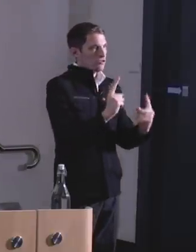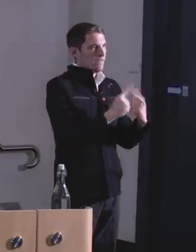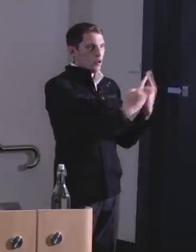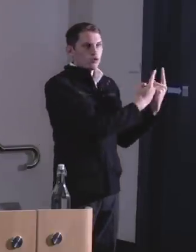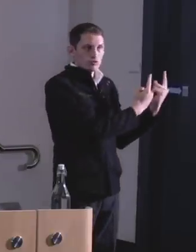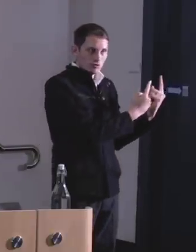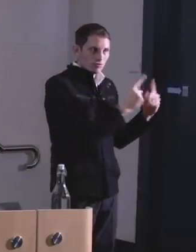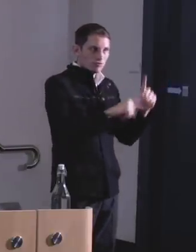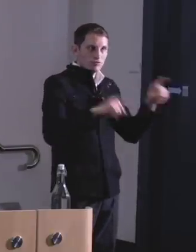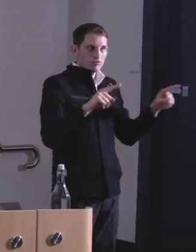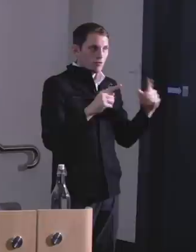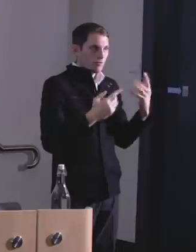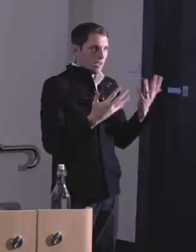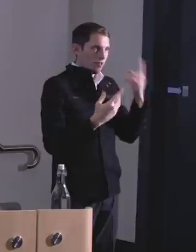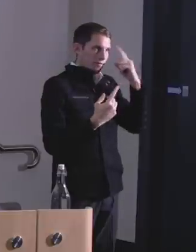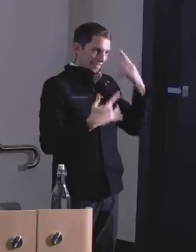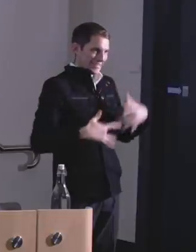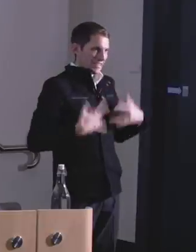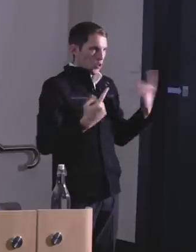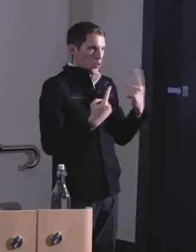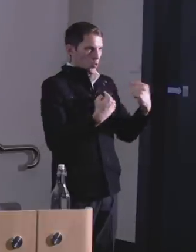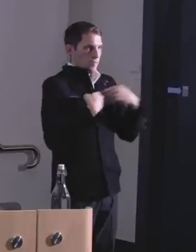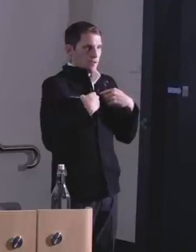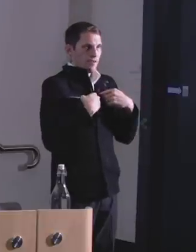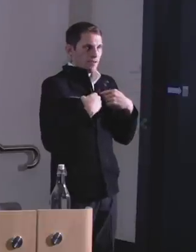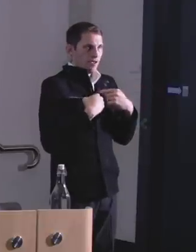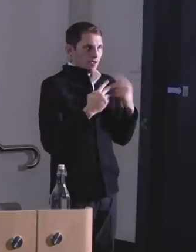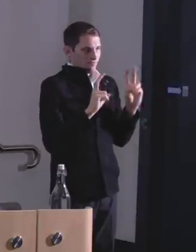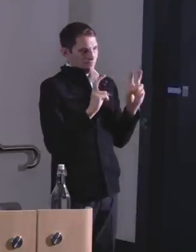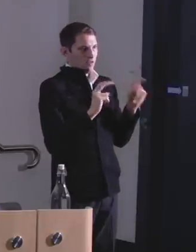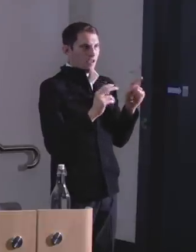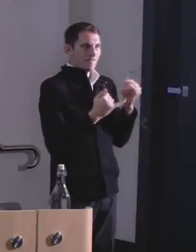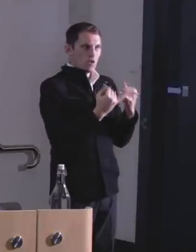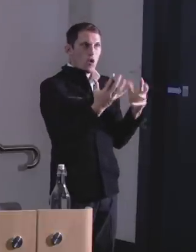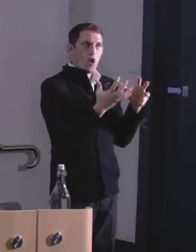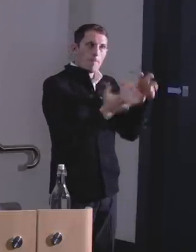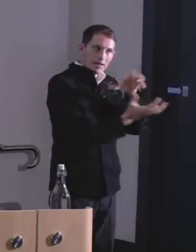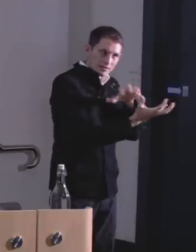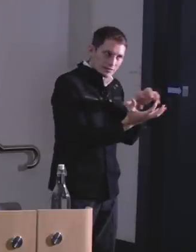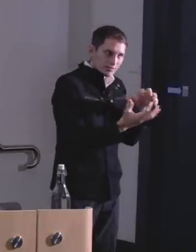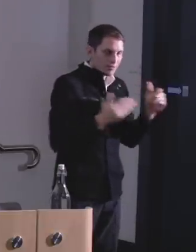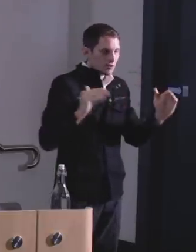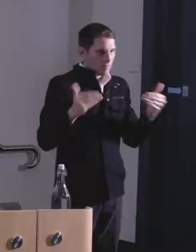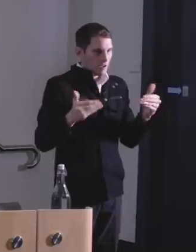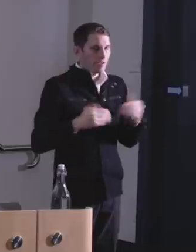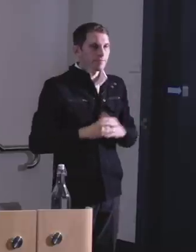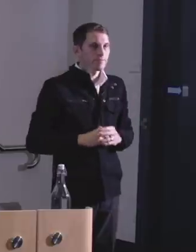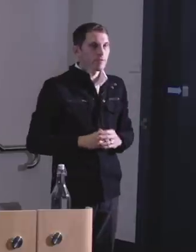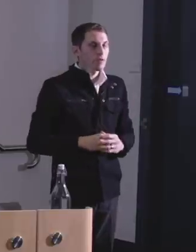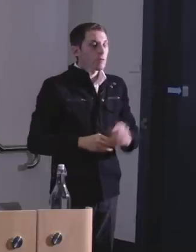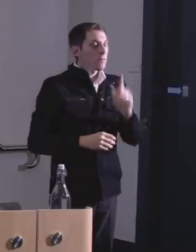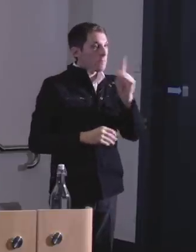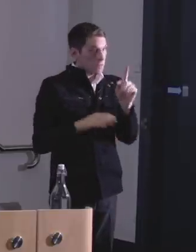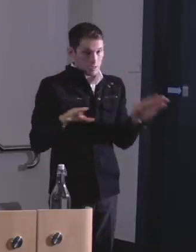are is a lot more complex. But nevertheless, it is fundamentally